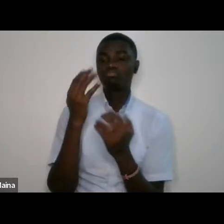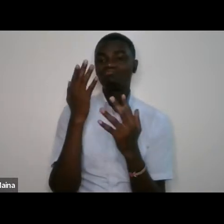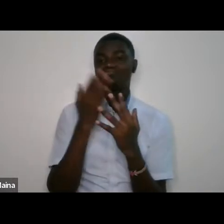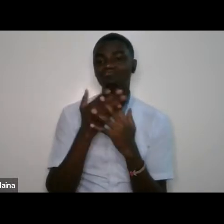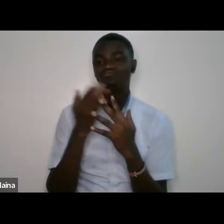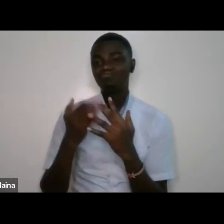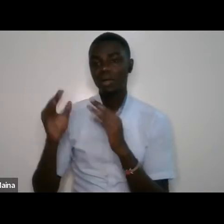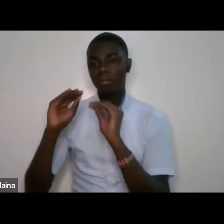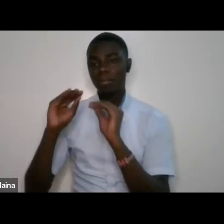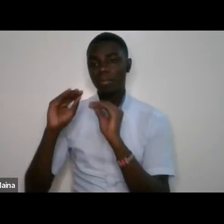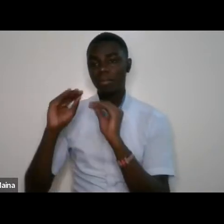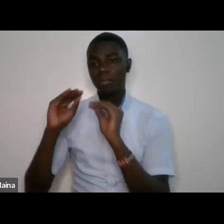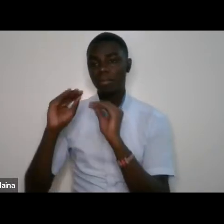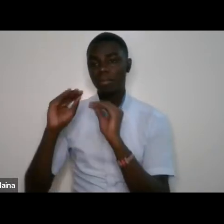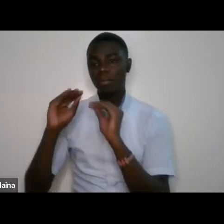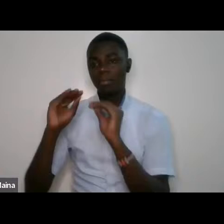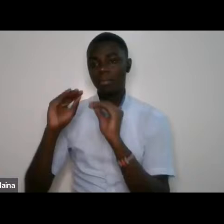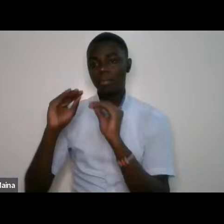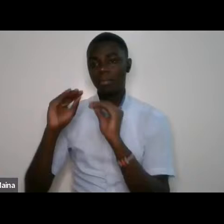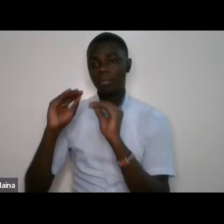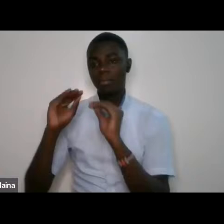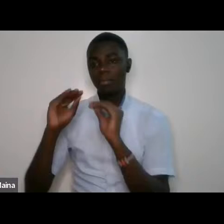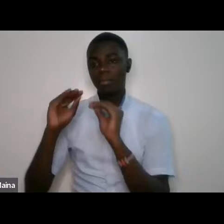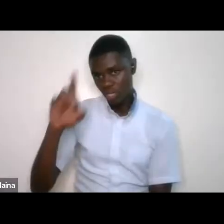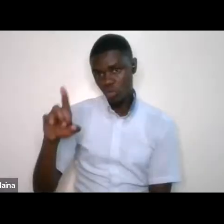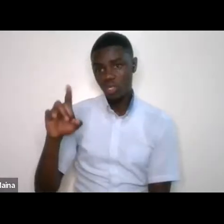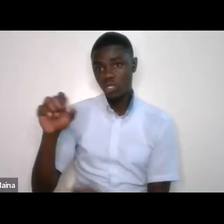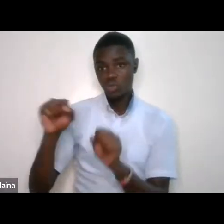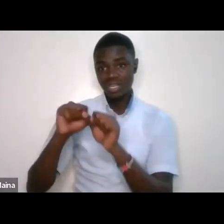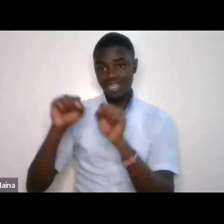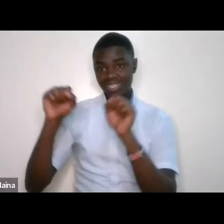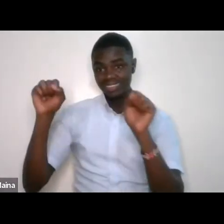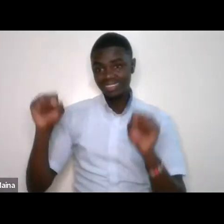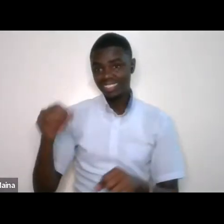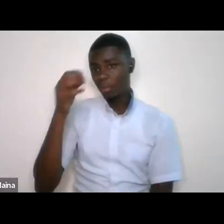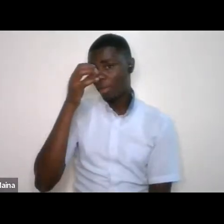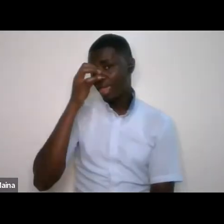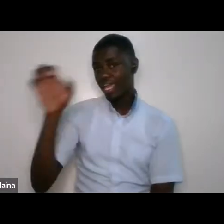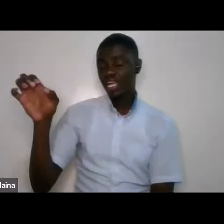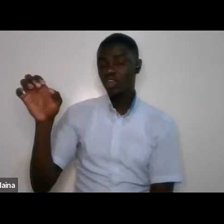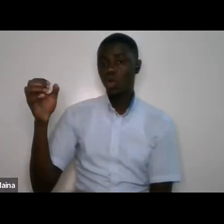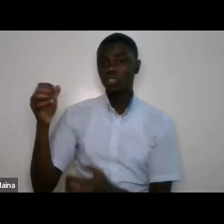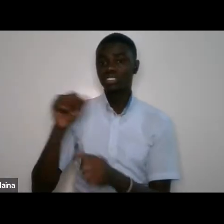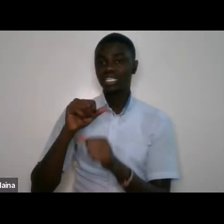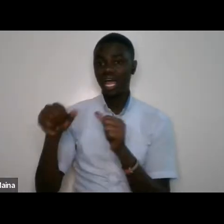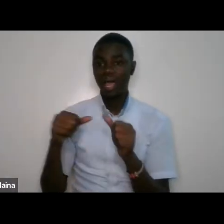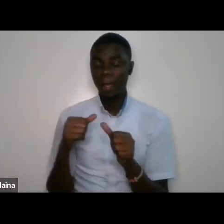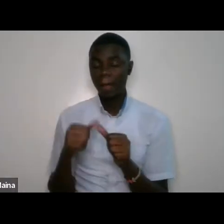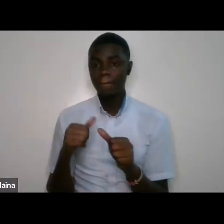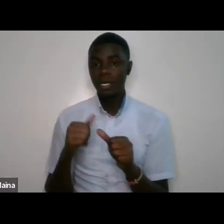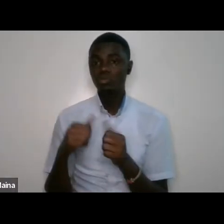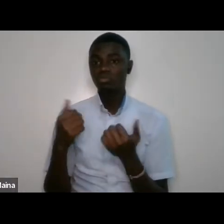where the education system ignores the issue of cultural capital in the way children are socialized into education.